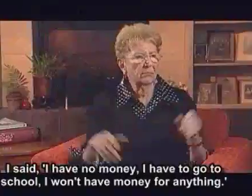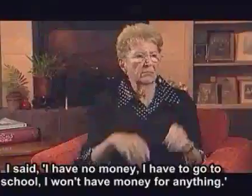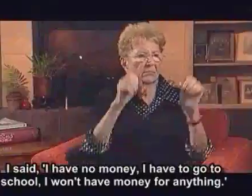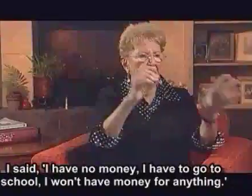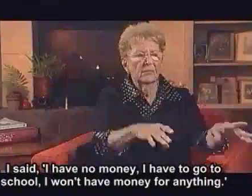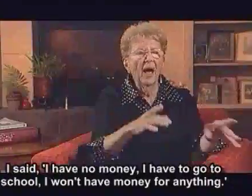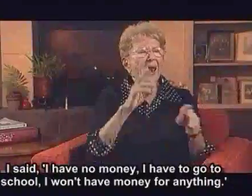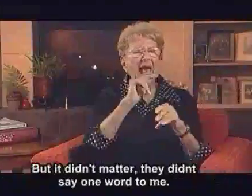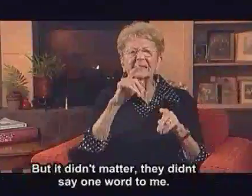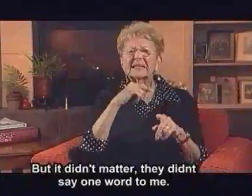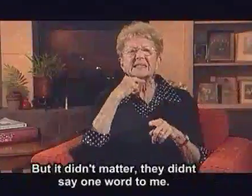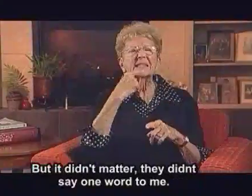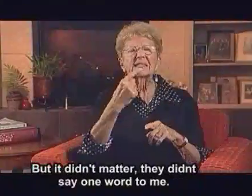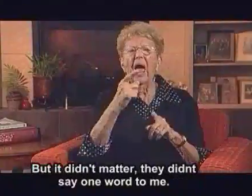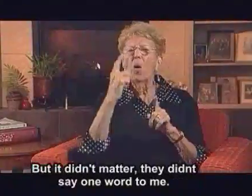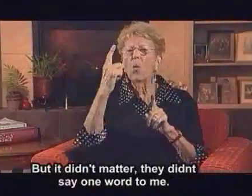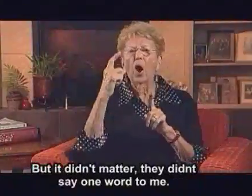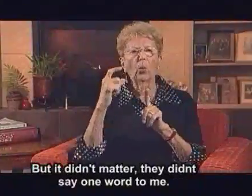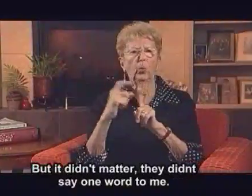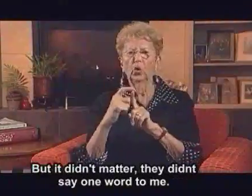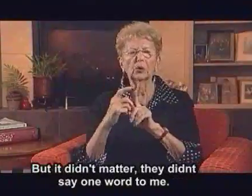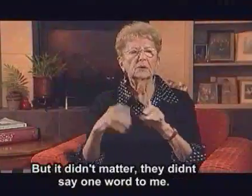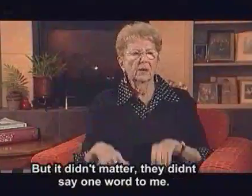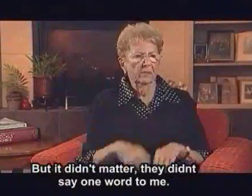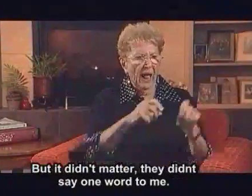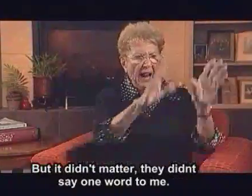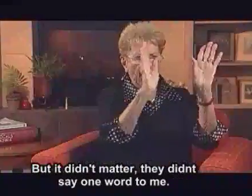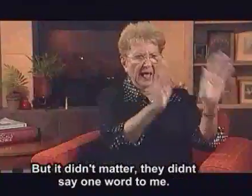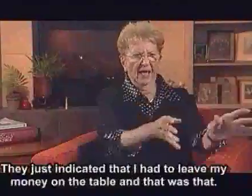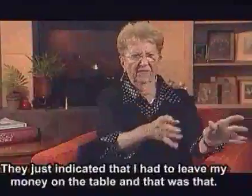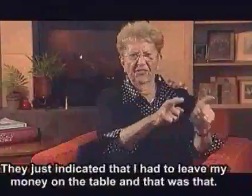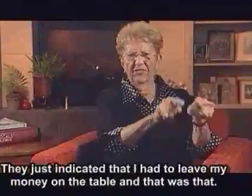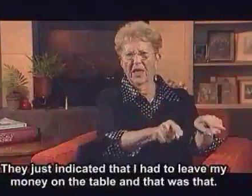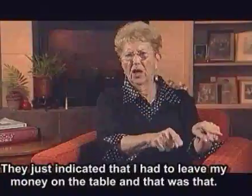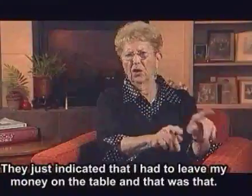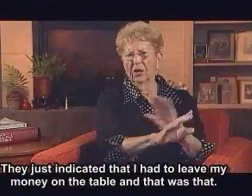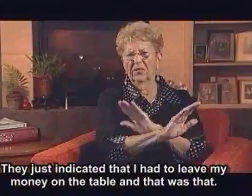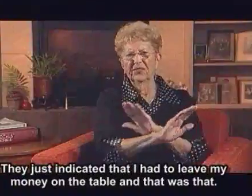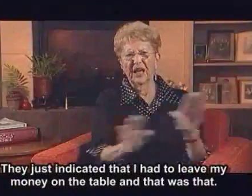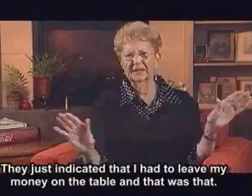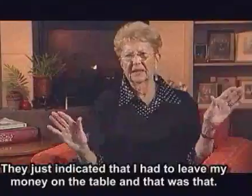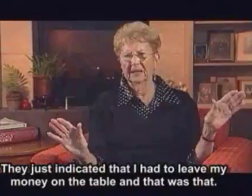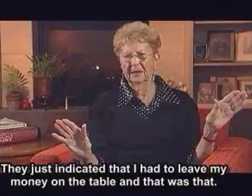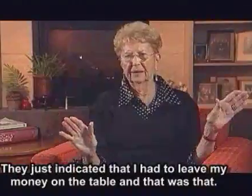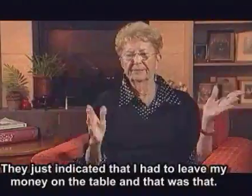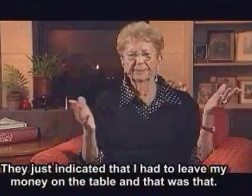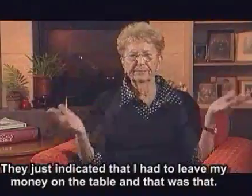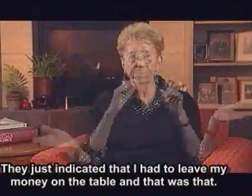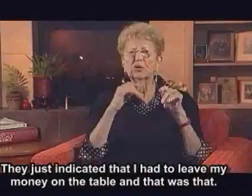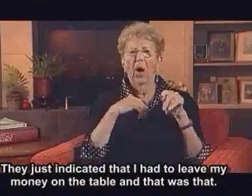for anything. But it didn't matter. They didn't say one word to me. They just indicated I had to leave my money on the table, and that was